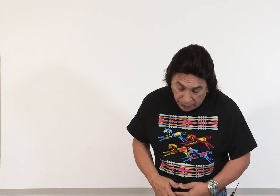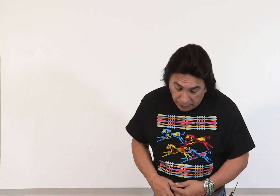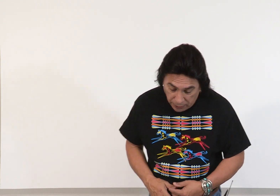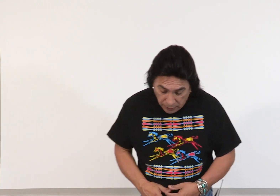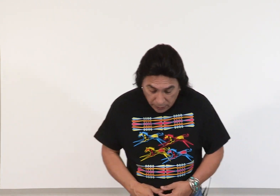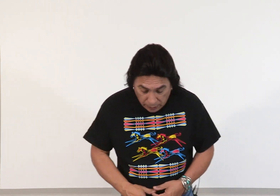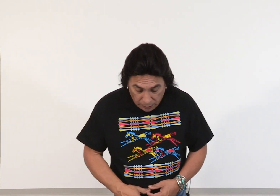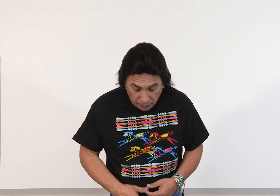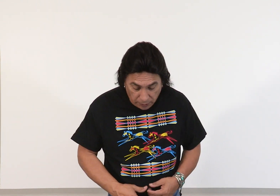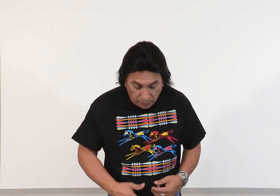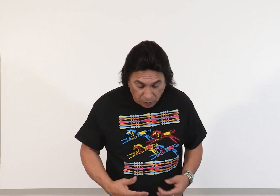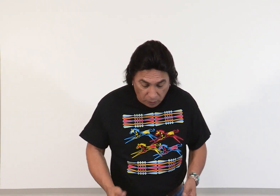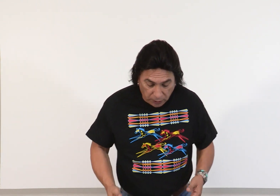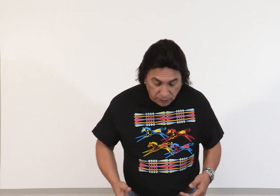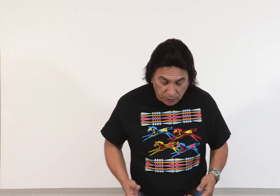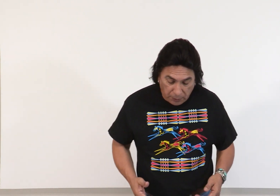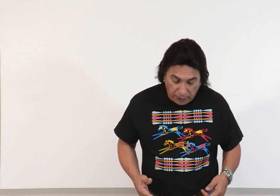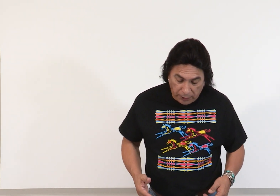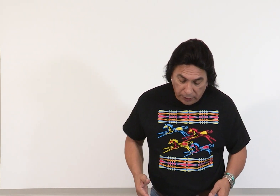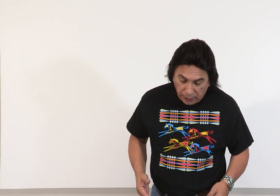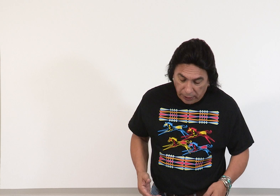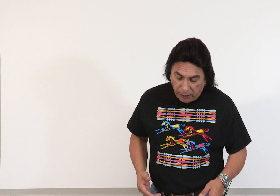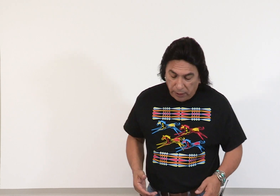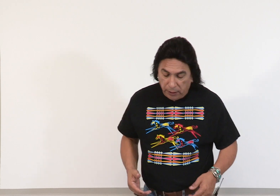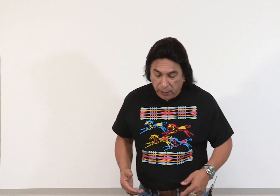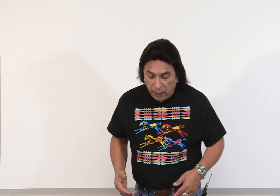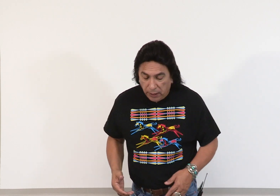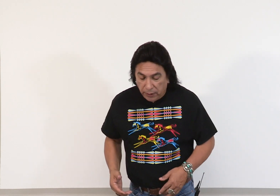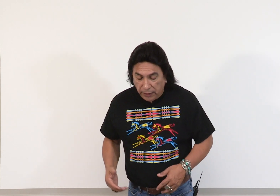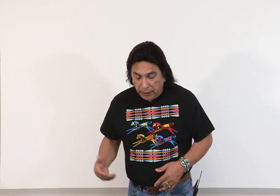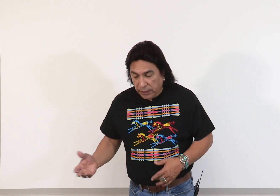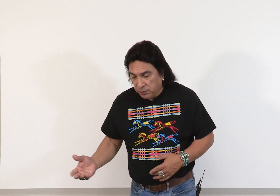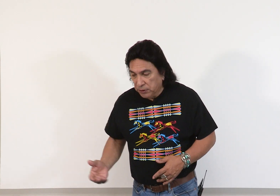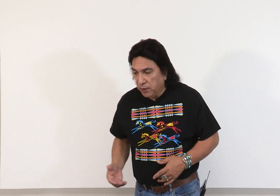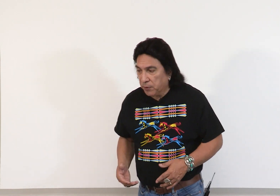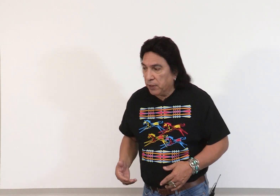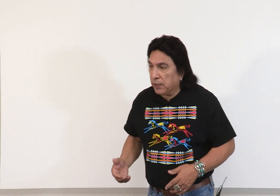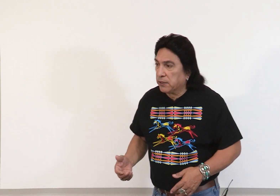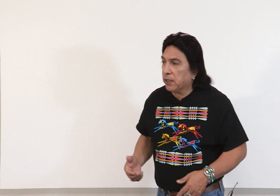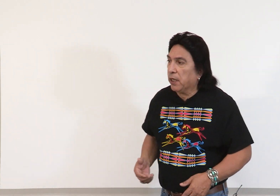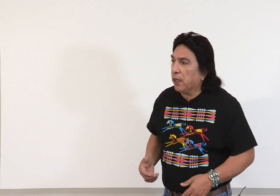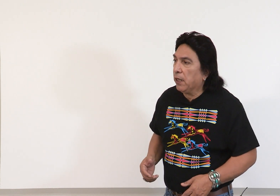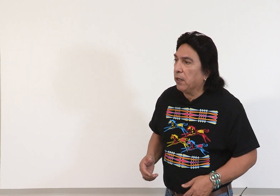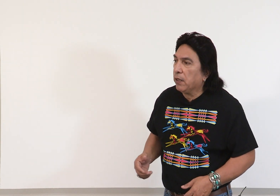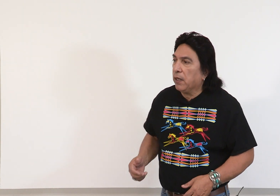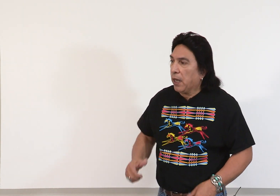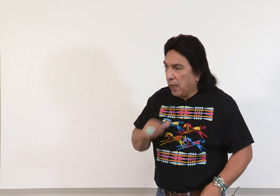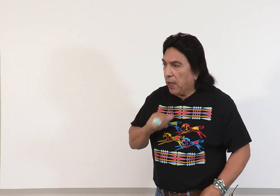say I'm talking to somebody and they ask me something and I said,